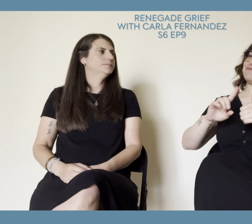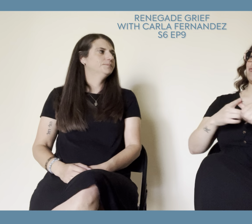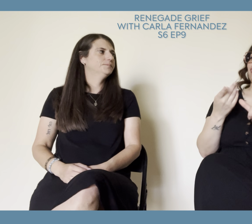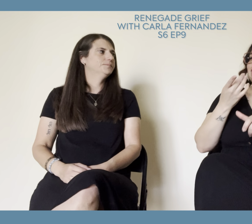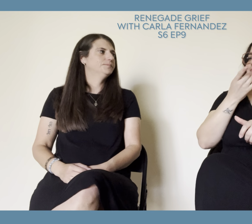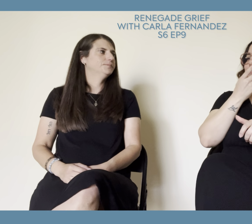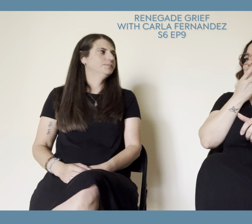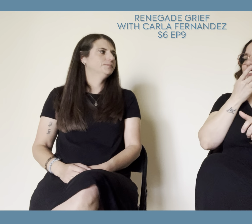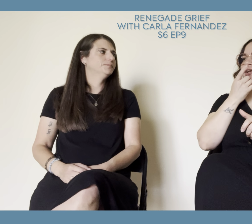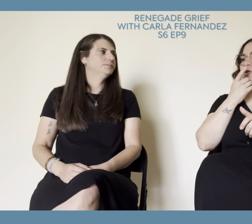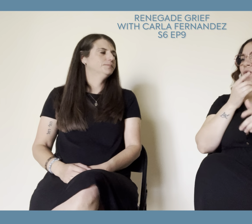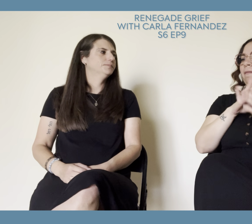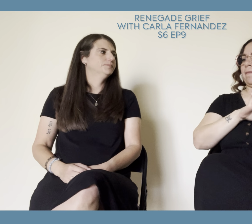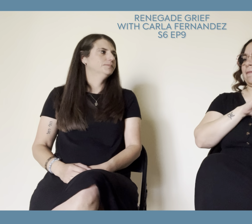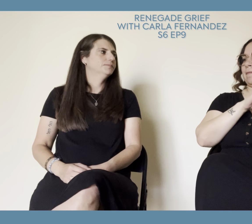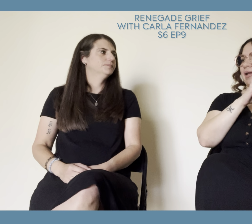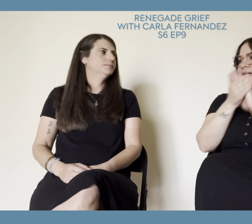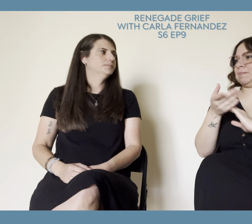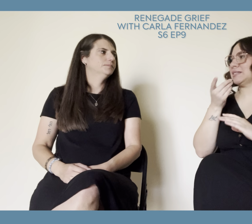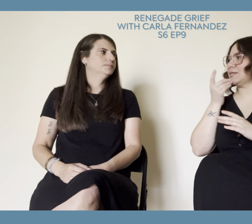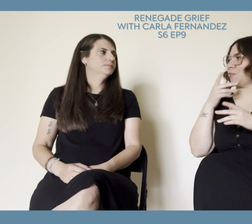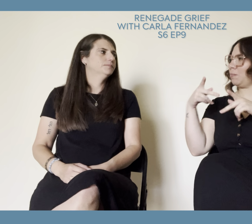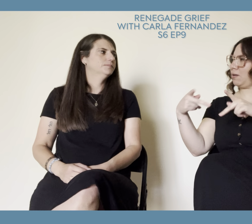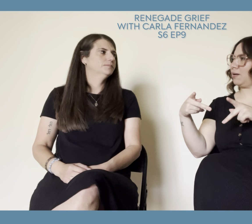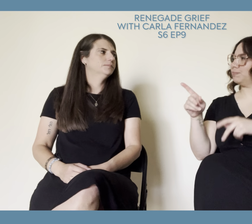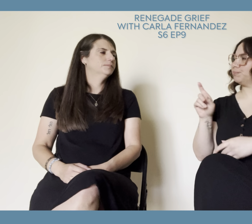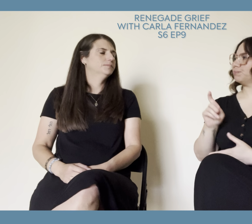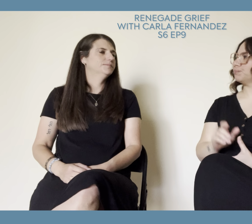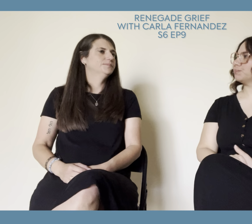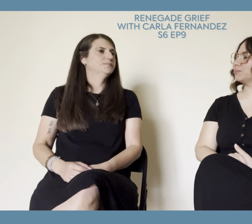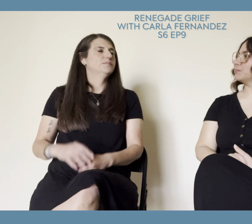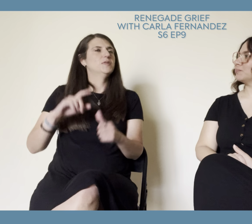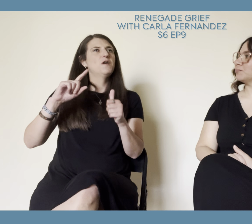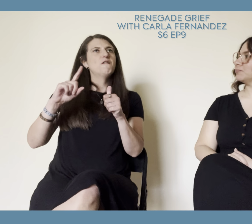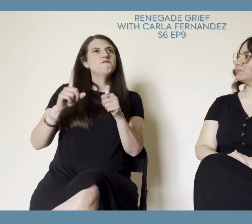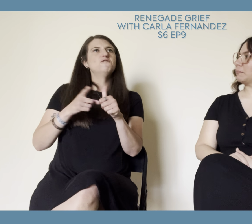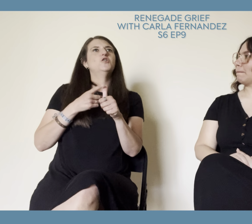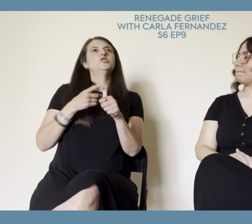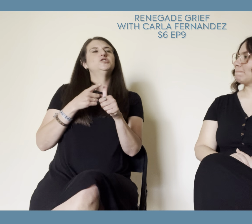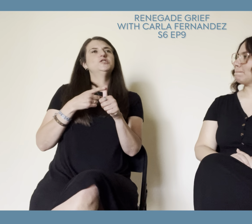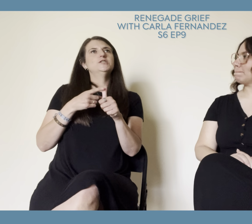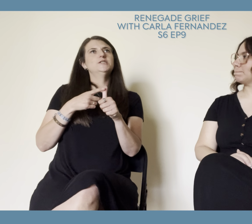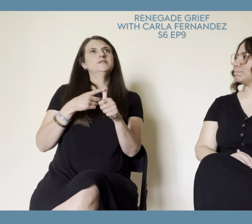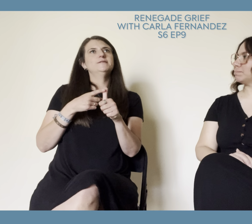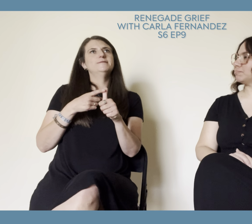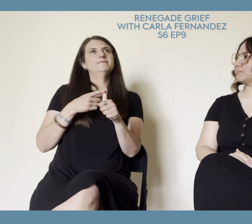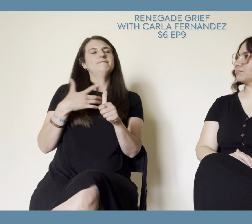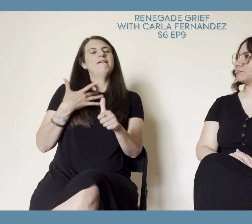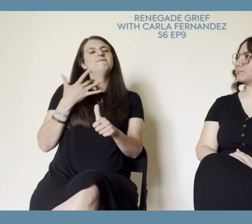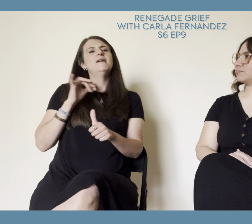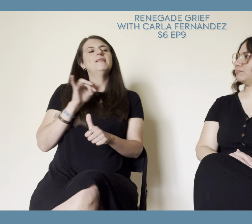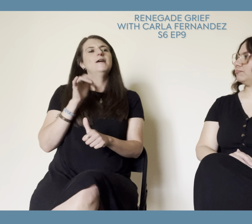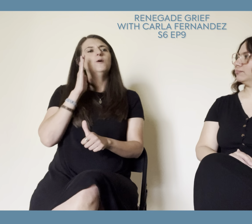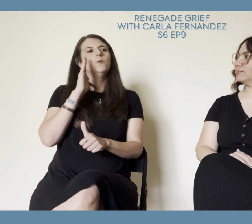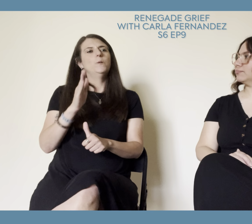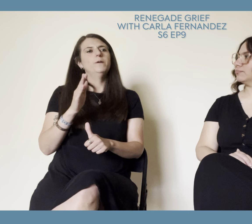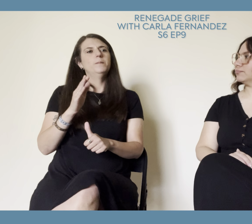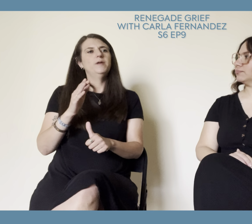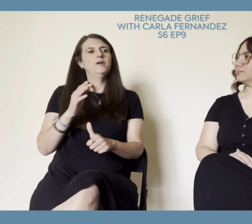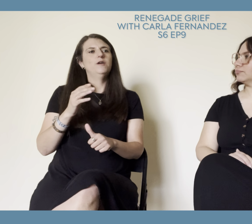first lead to the dinner party? The very first one felt like it was going to be a one-off social